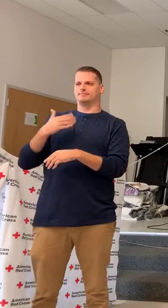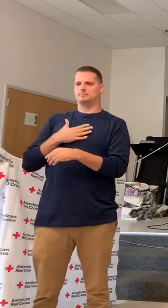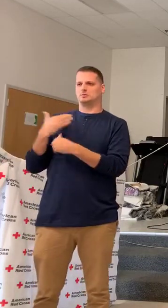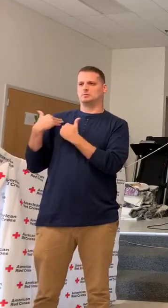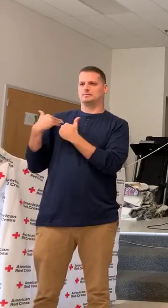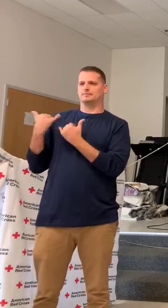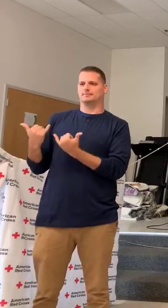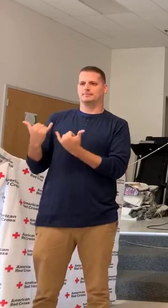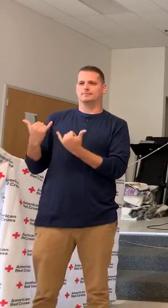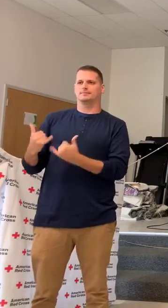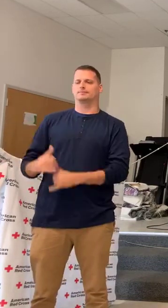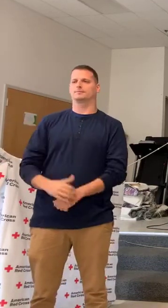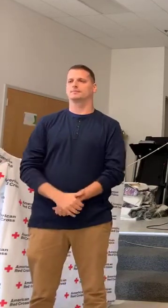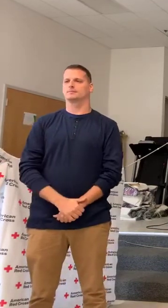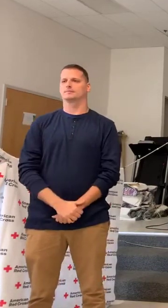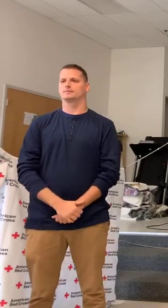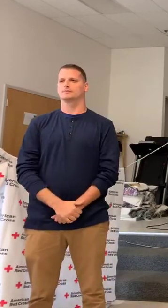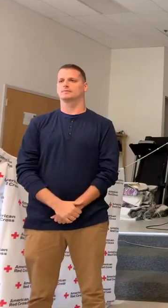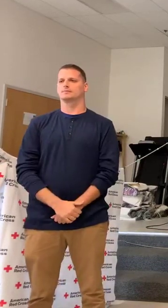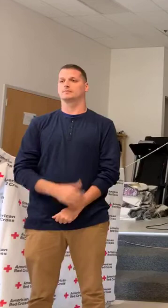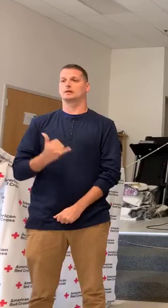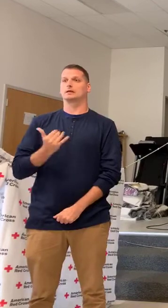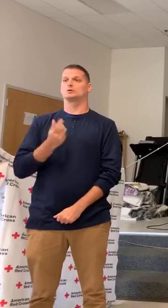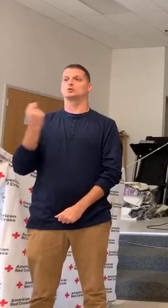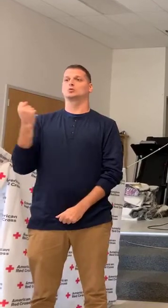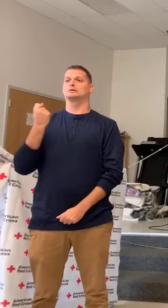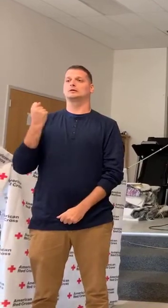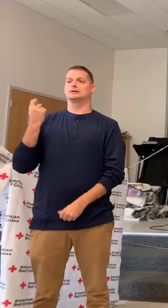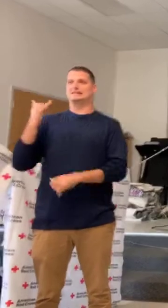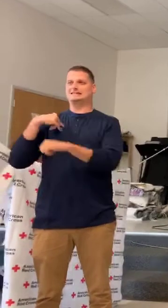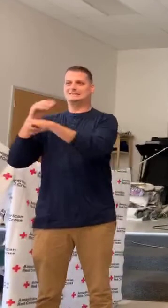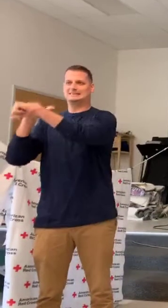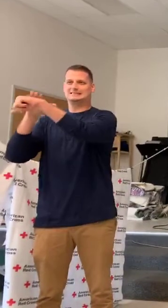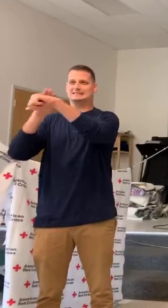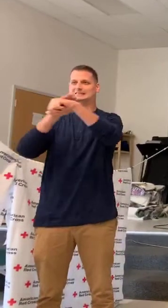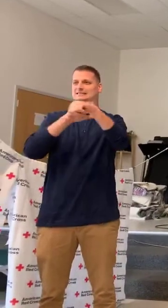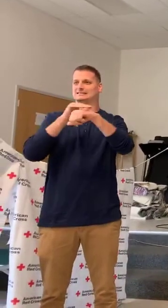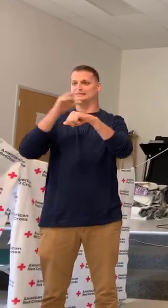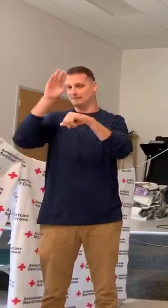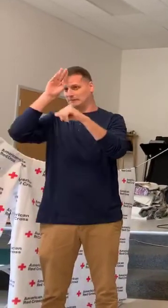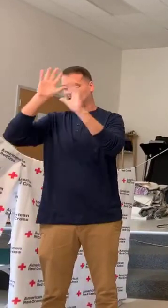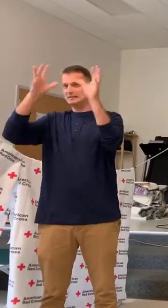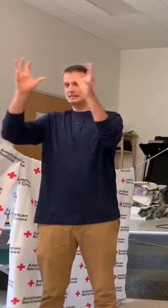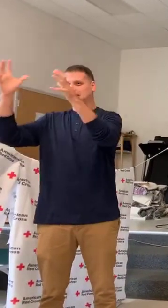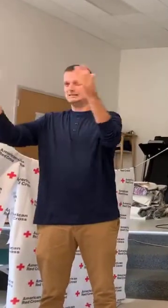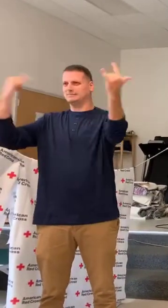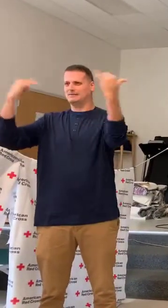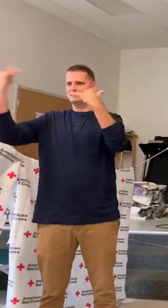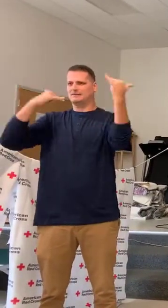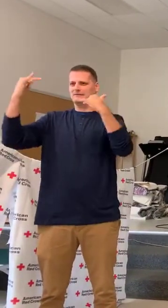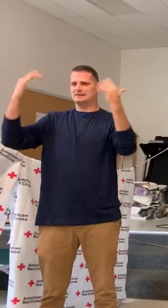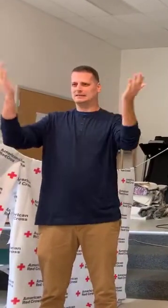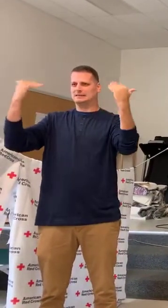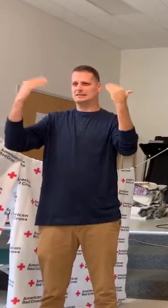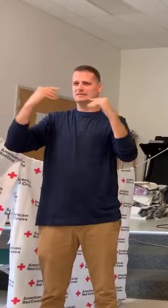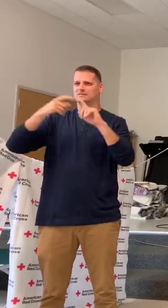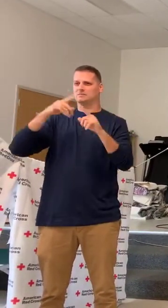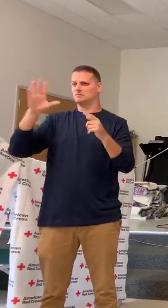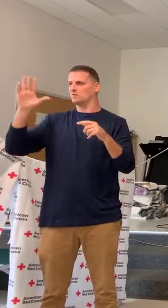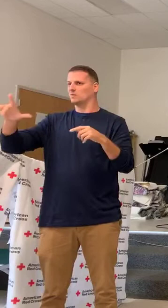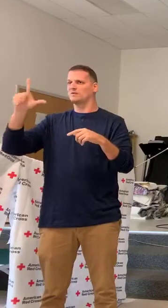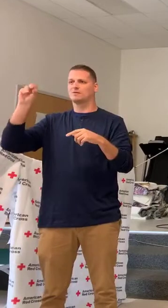control. And on Tuesday, we started getting a lot of resources in from all over the state and the country. So today we have